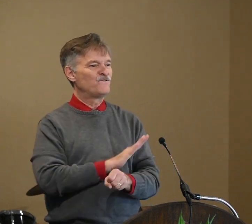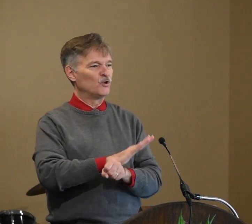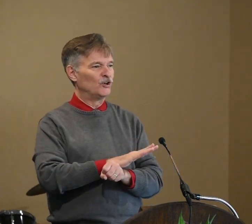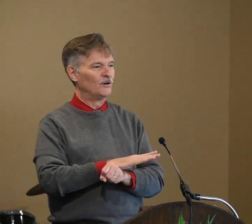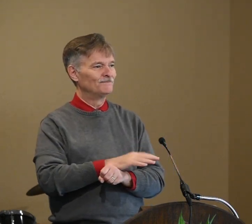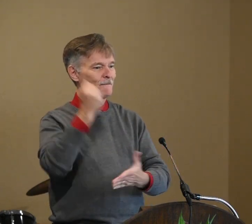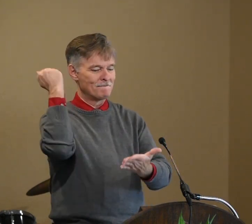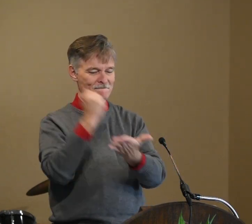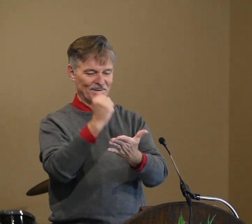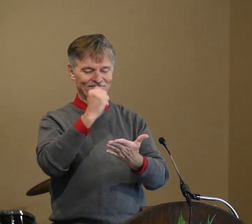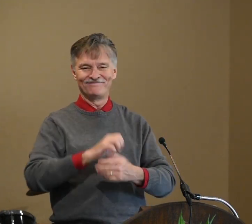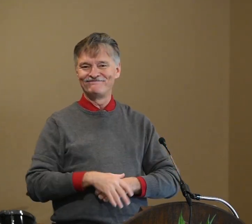full.